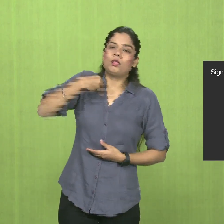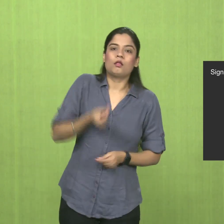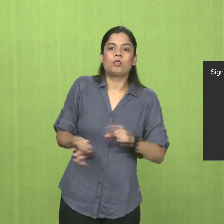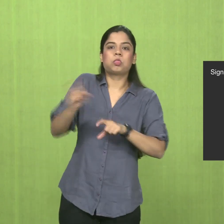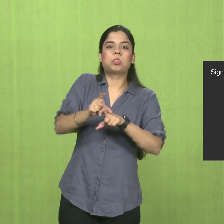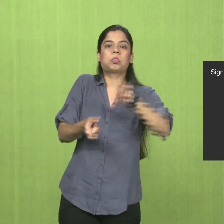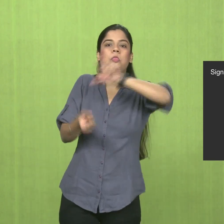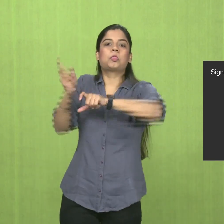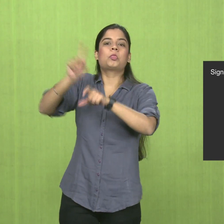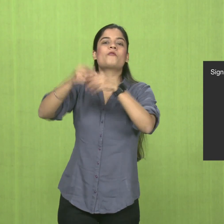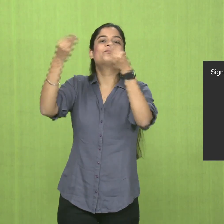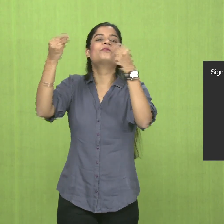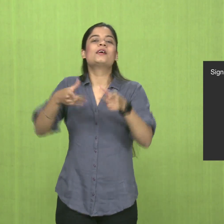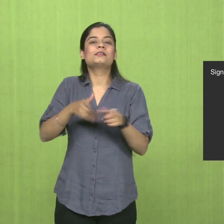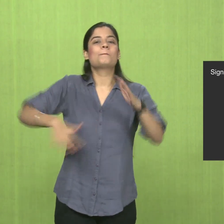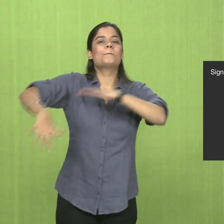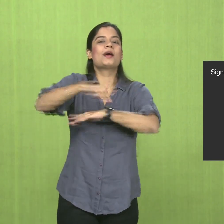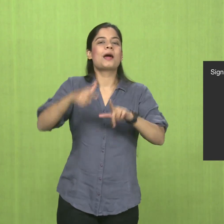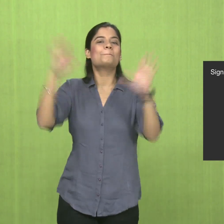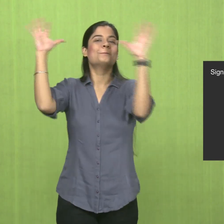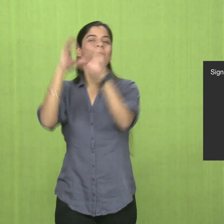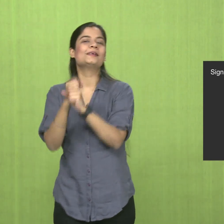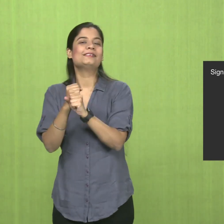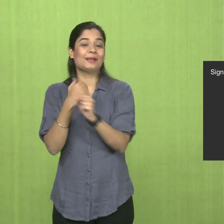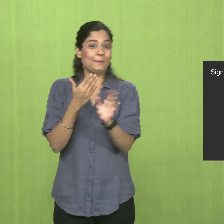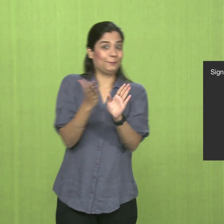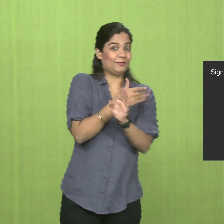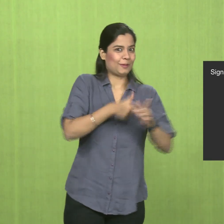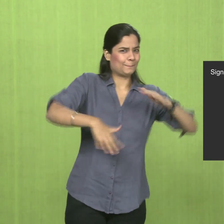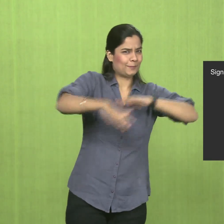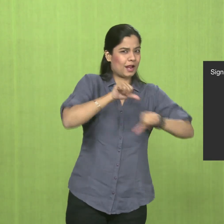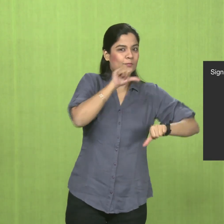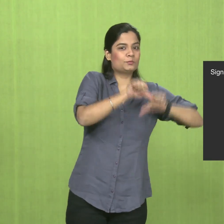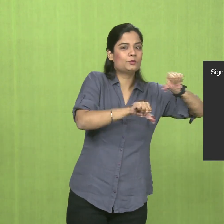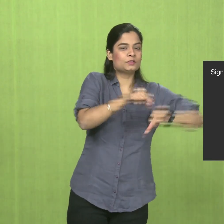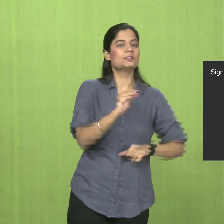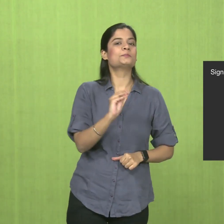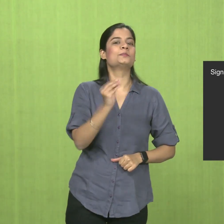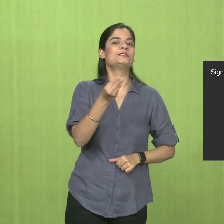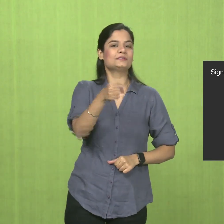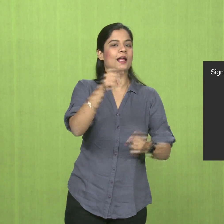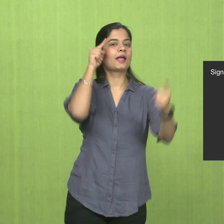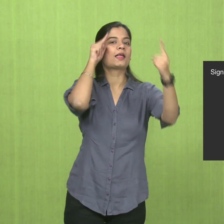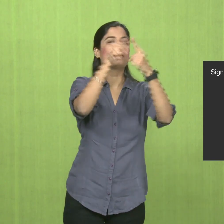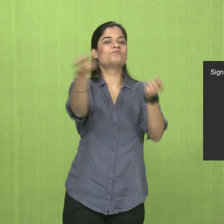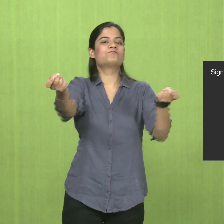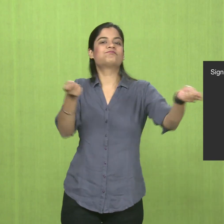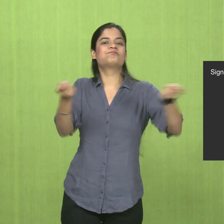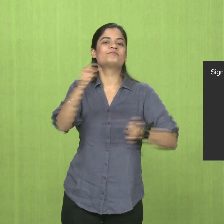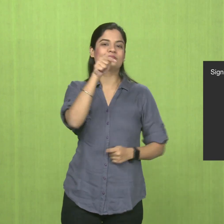very healthy, or there will be resource wastage, money wastage. So better to have a plan. That